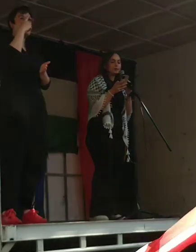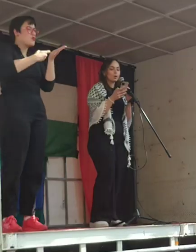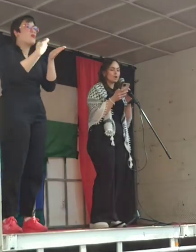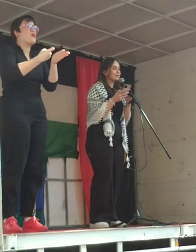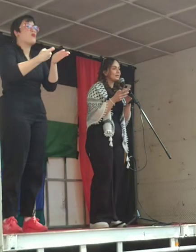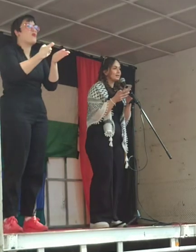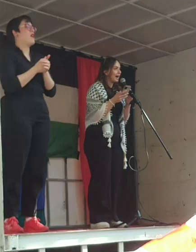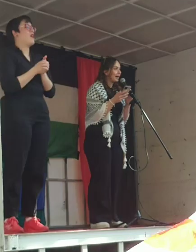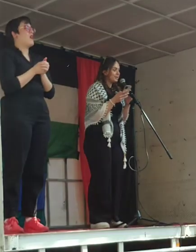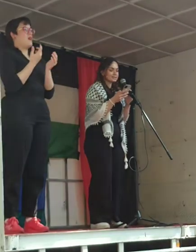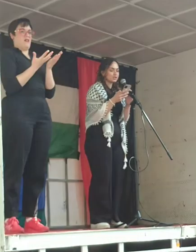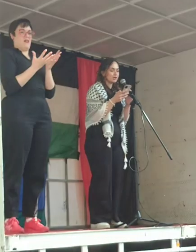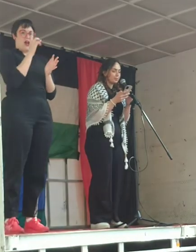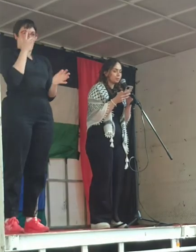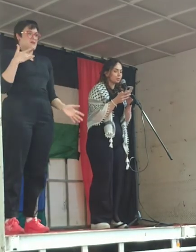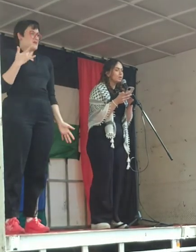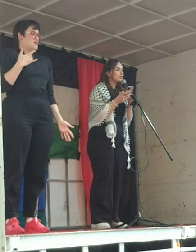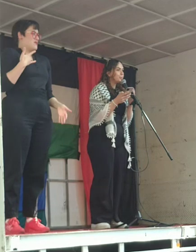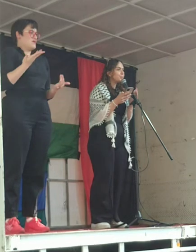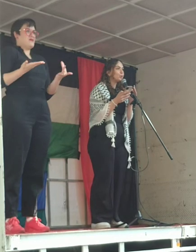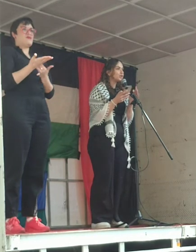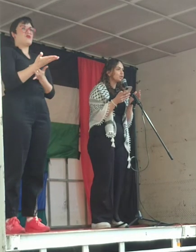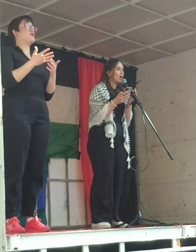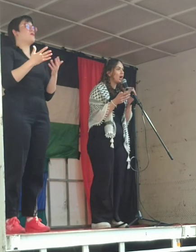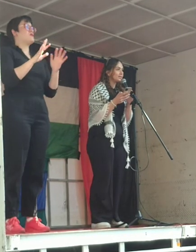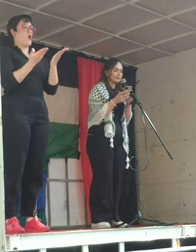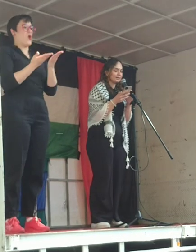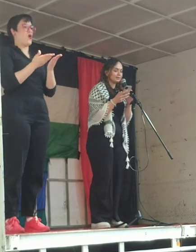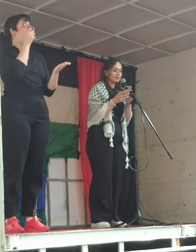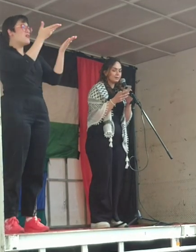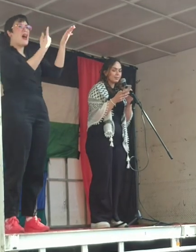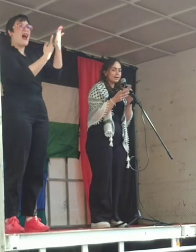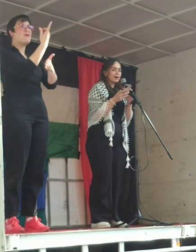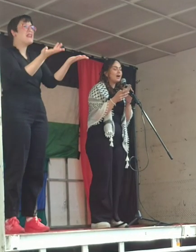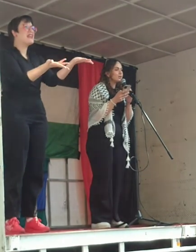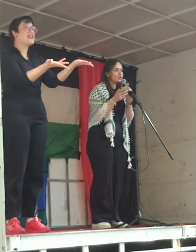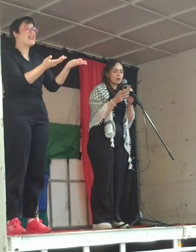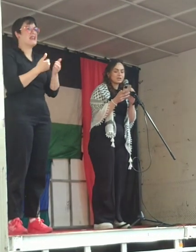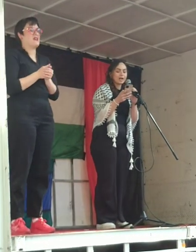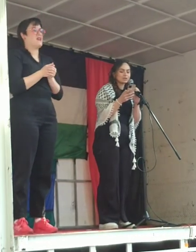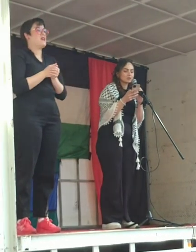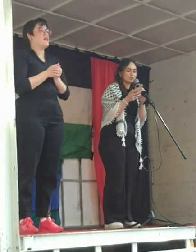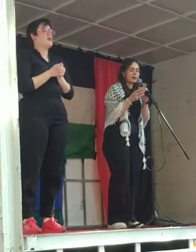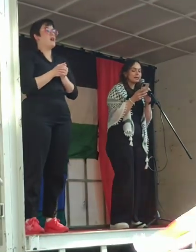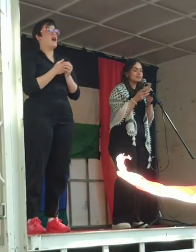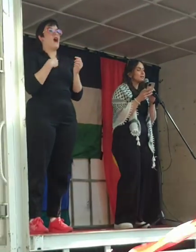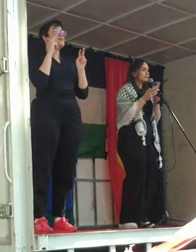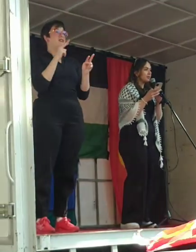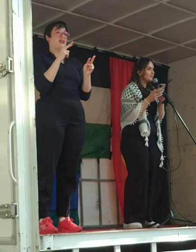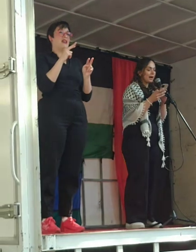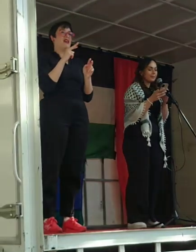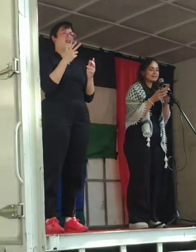How can we live in a world knowing that this is happening to such young people? To people who are just trying to live. I've witnessed so much hatred